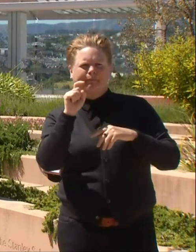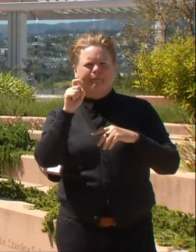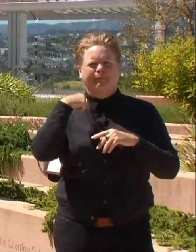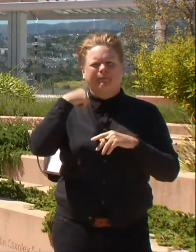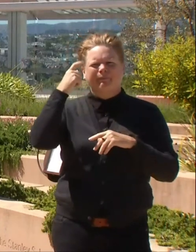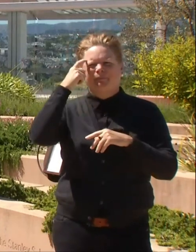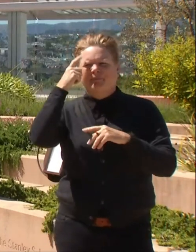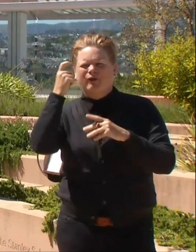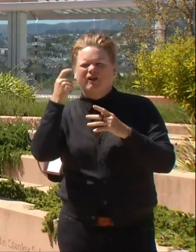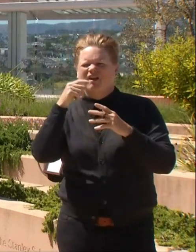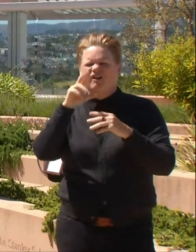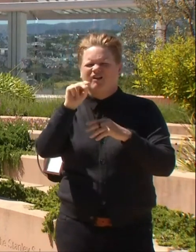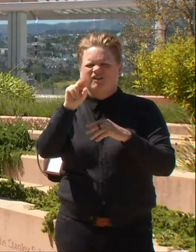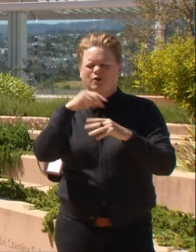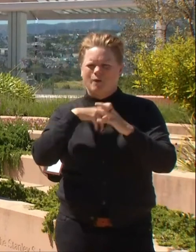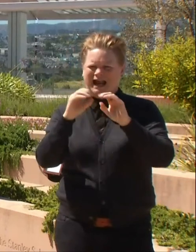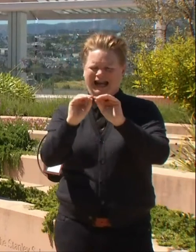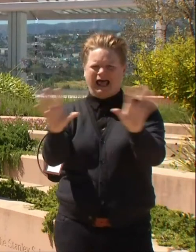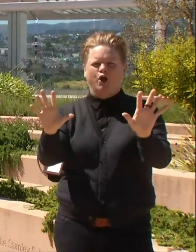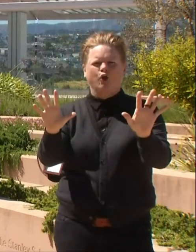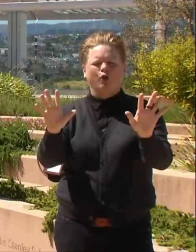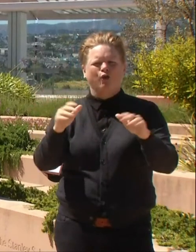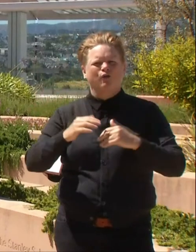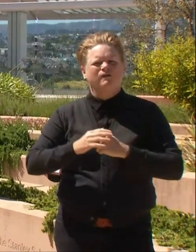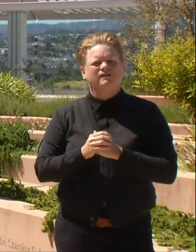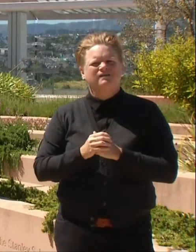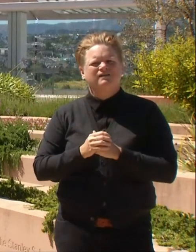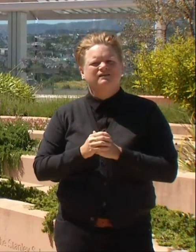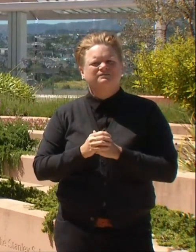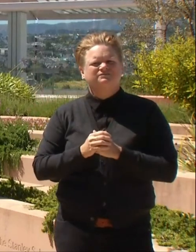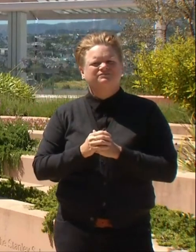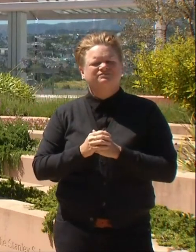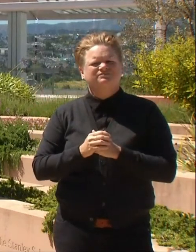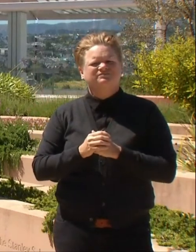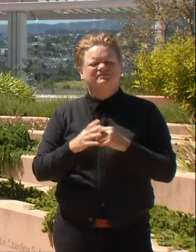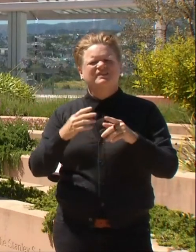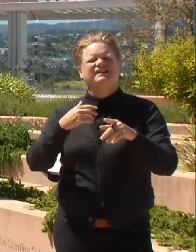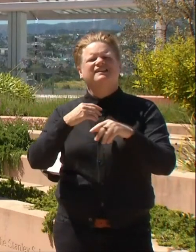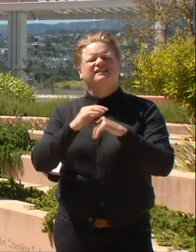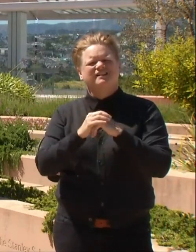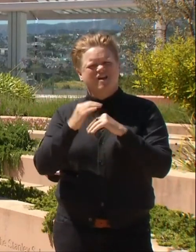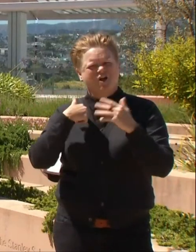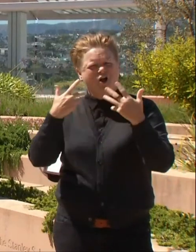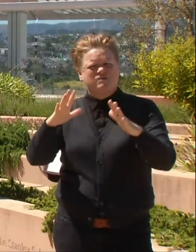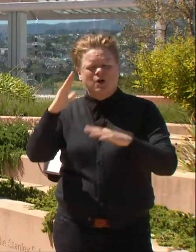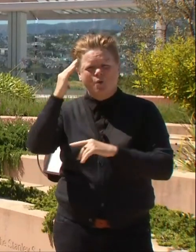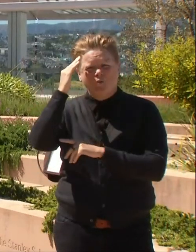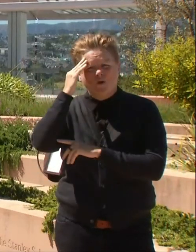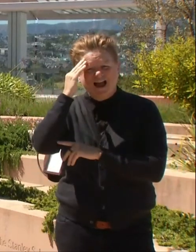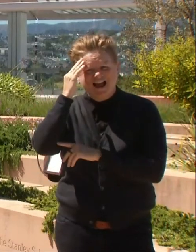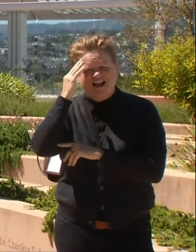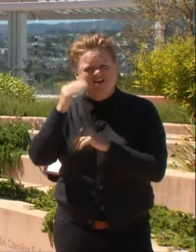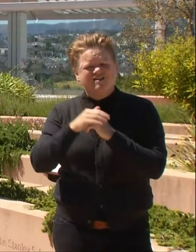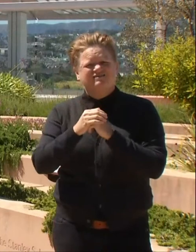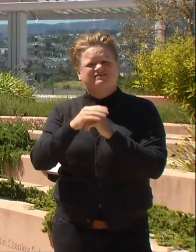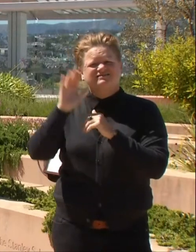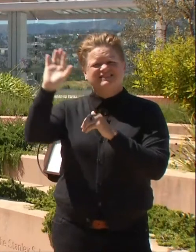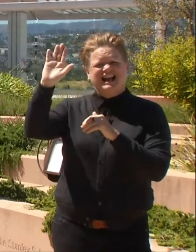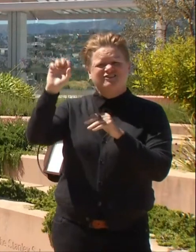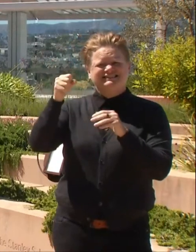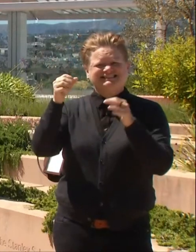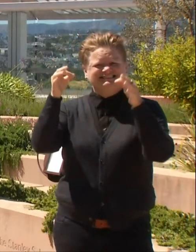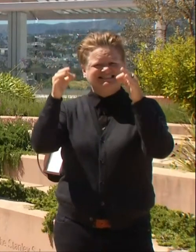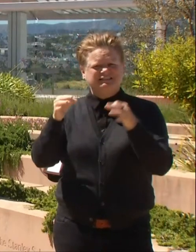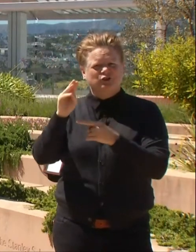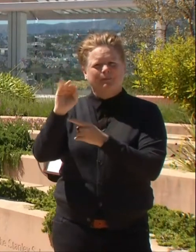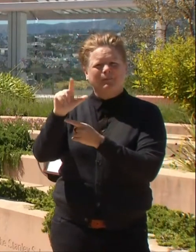Supreme Court. It may never. And you know, we're also aware of the U.S. versus Heller decision, which has said very clearly that there are some